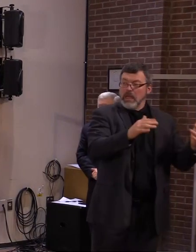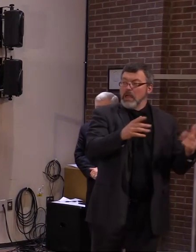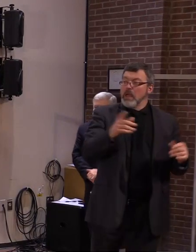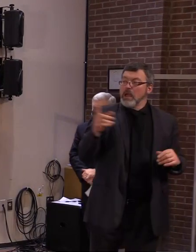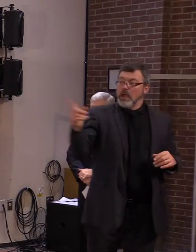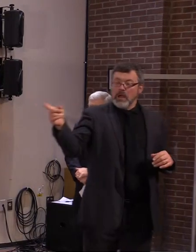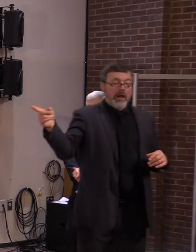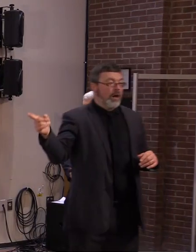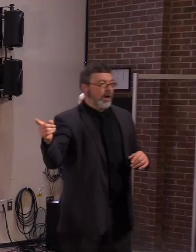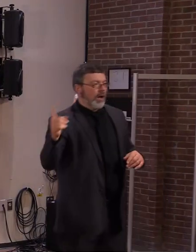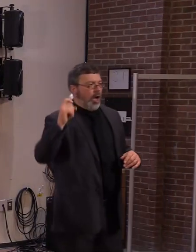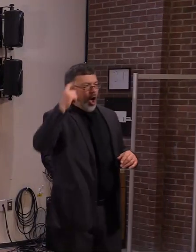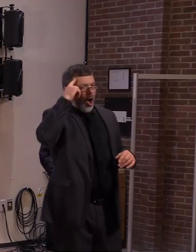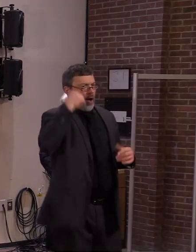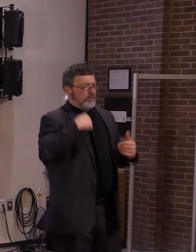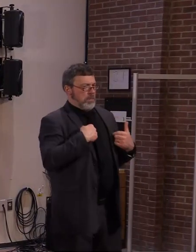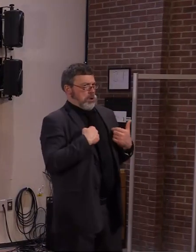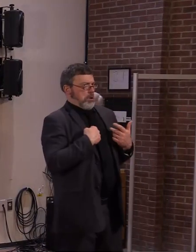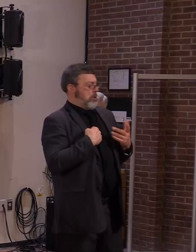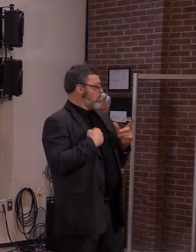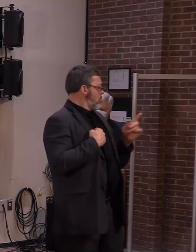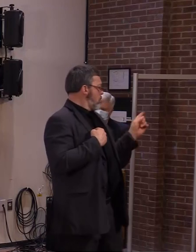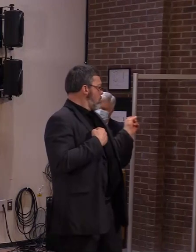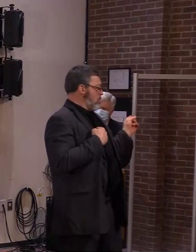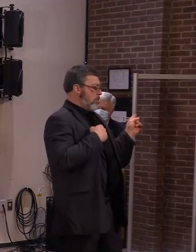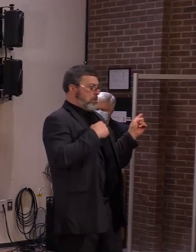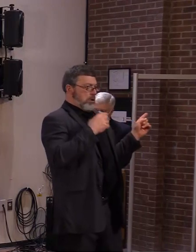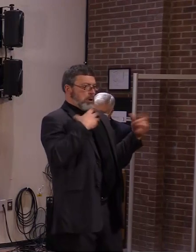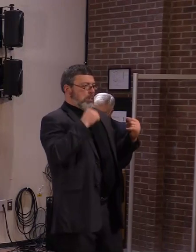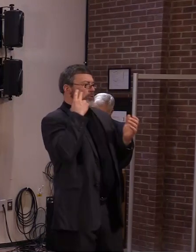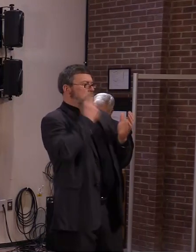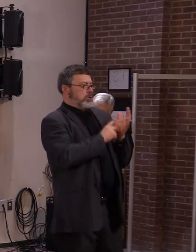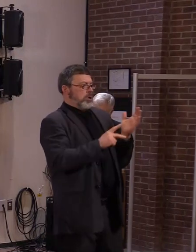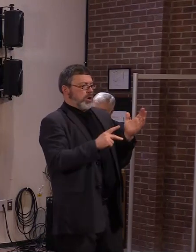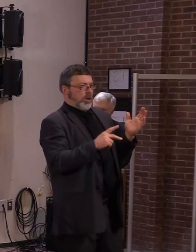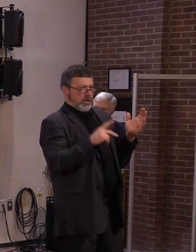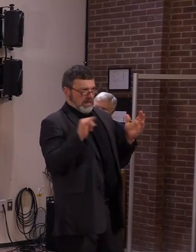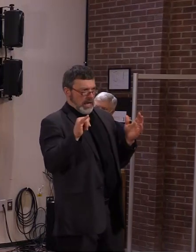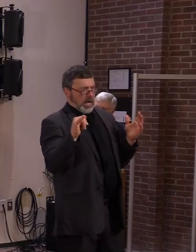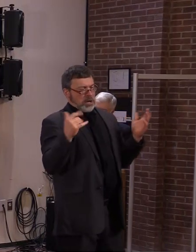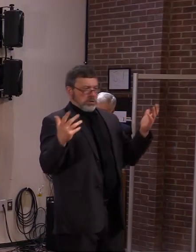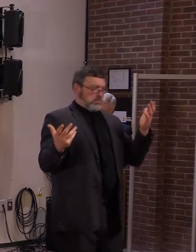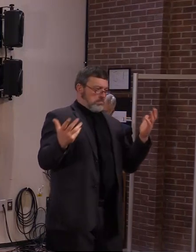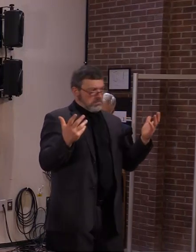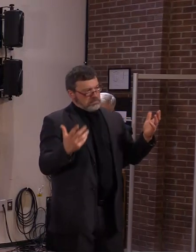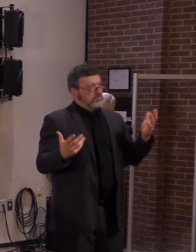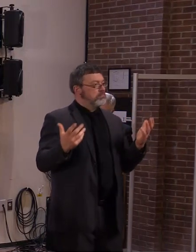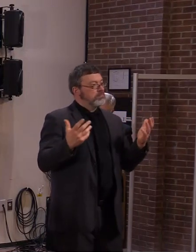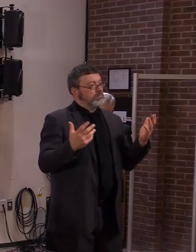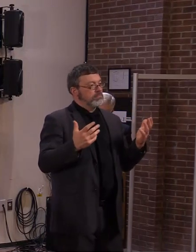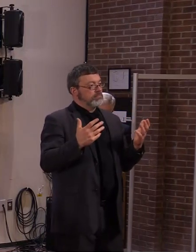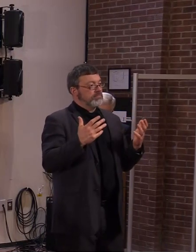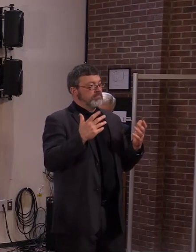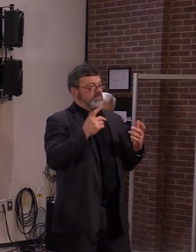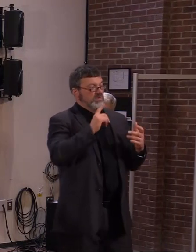maybe Secretary Smith first, but as was mentioned before, many states are in much worse position than we